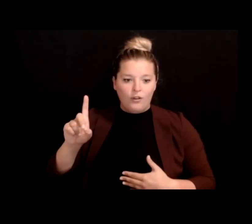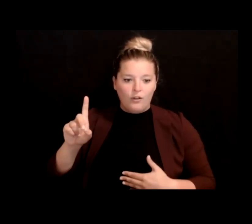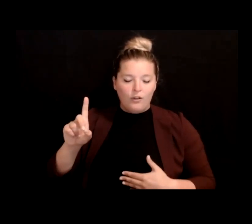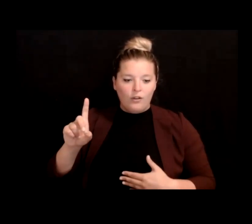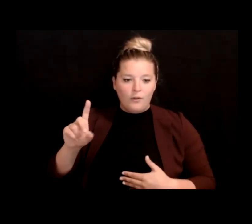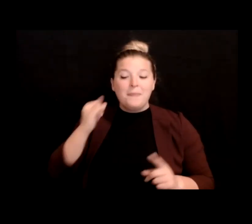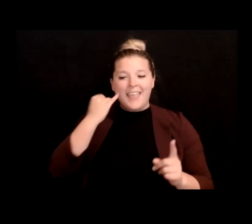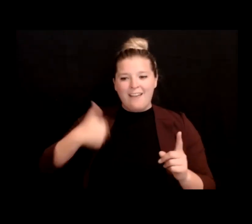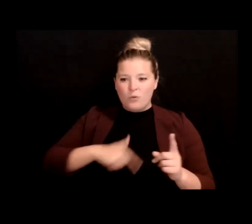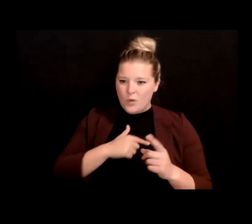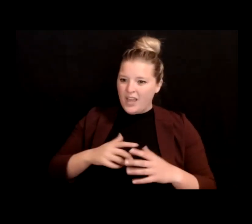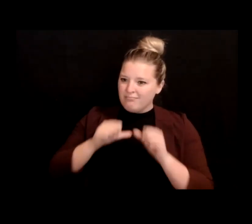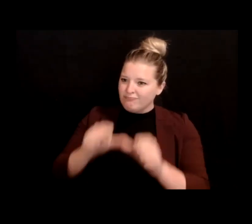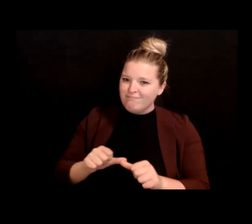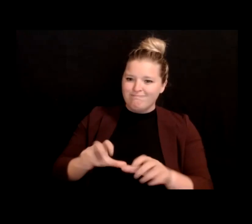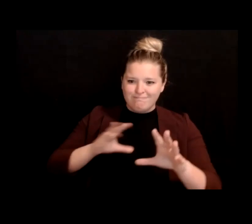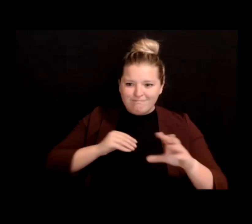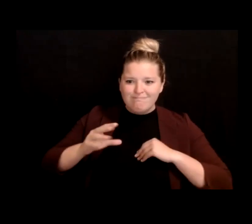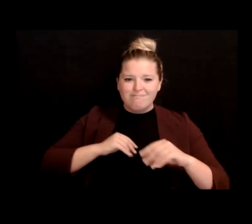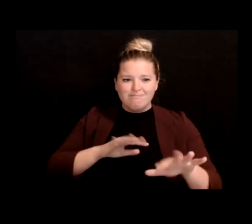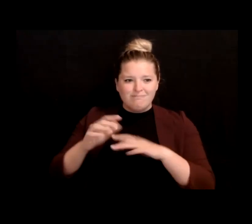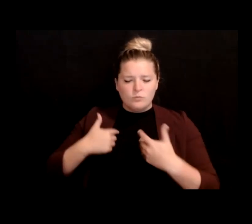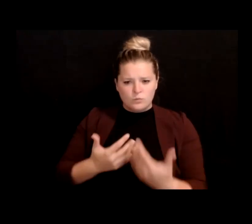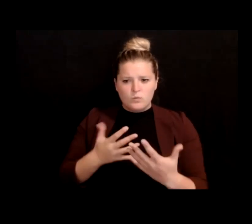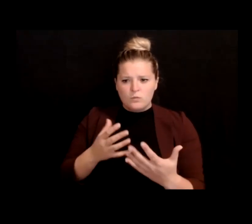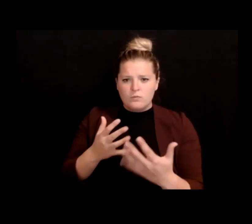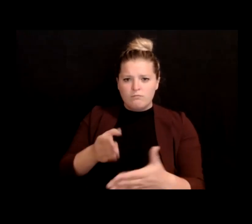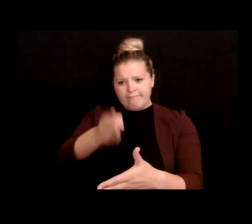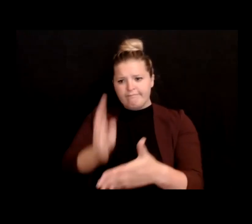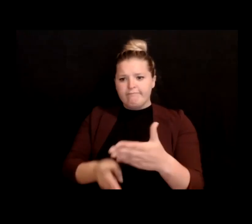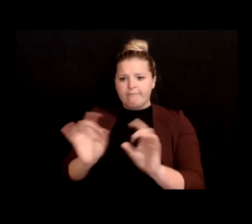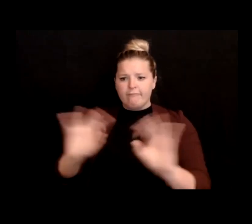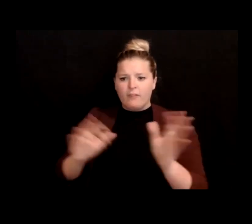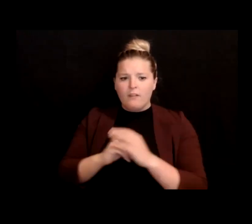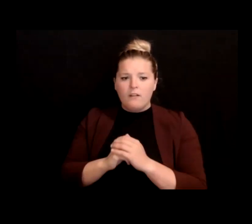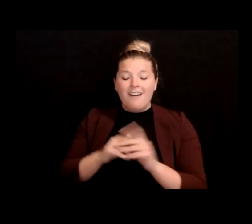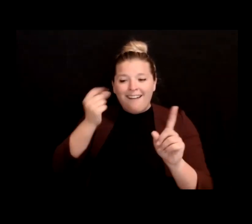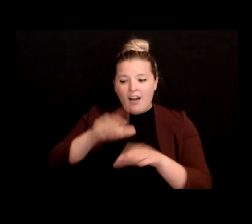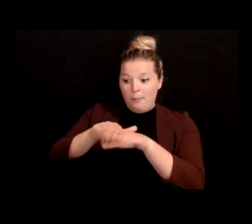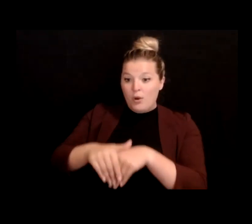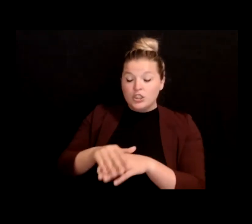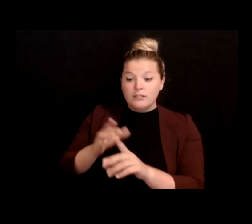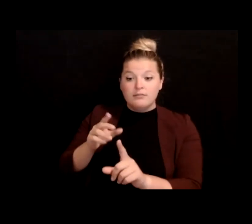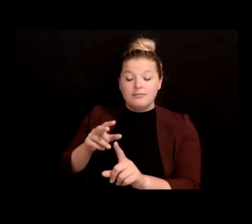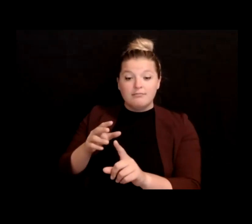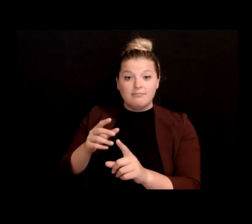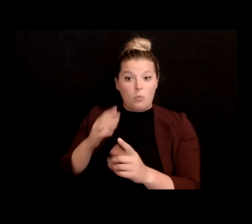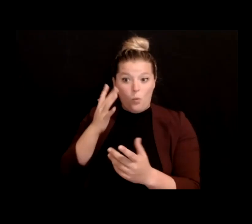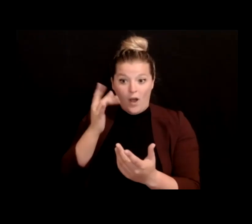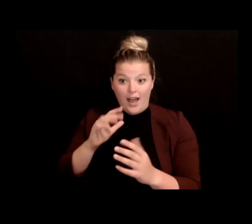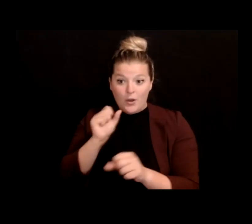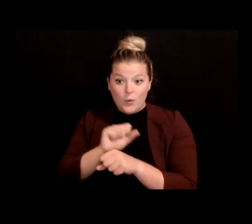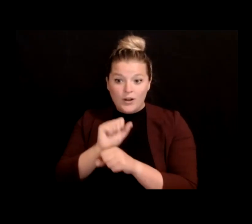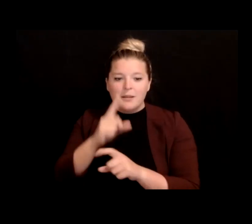lessen. It does not want us to think about the systems and the structures